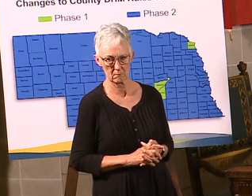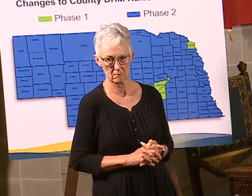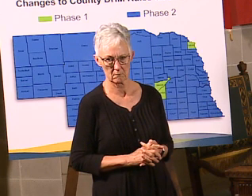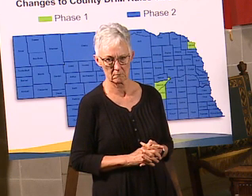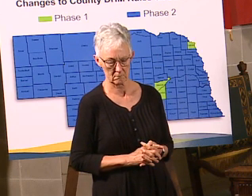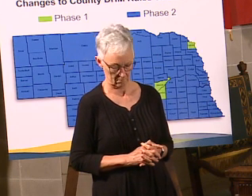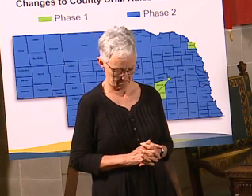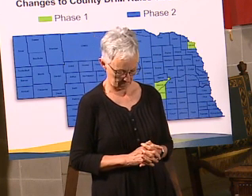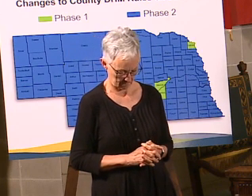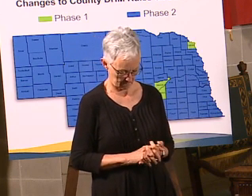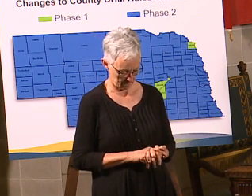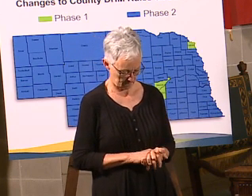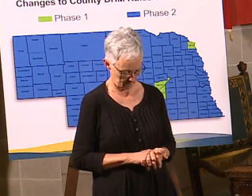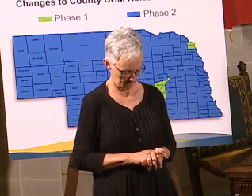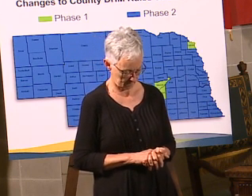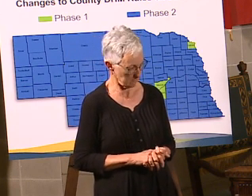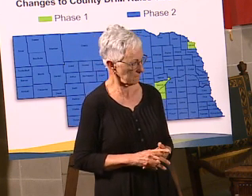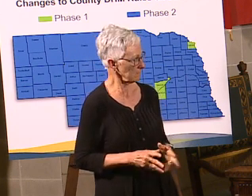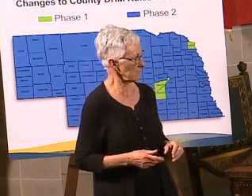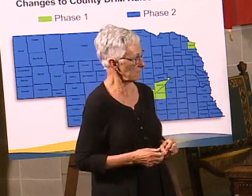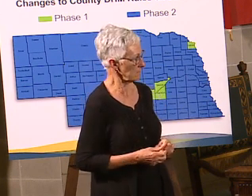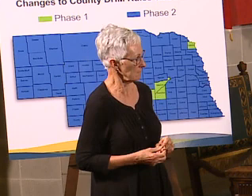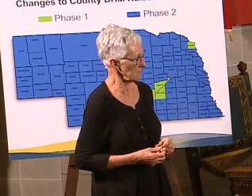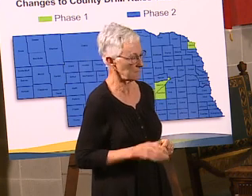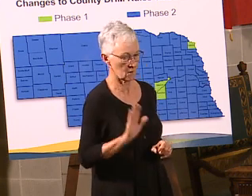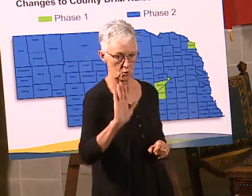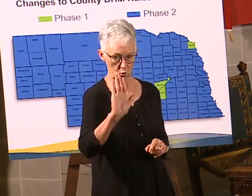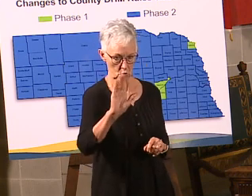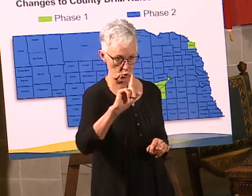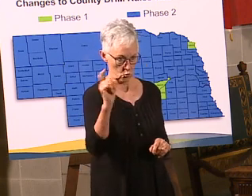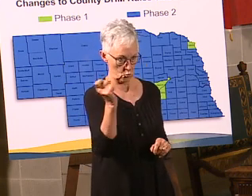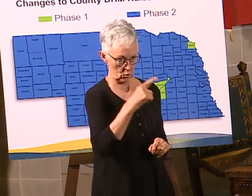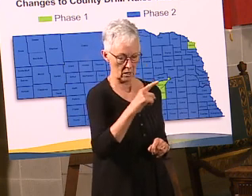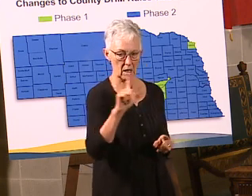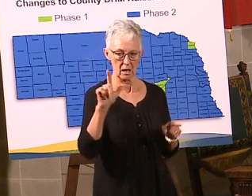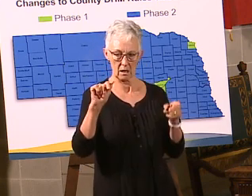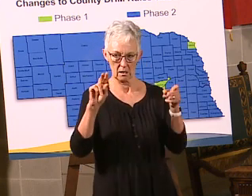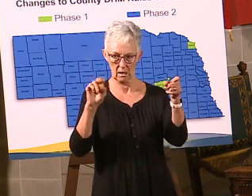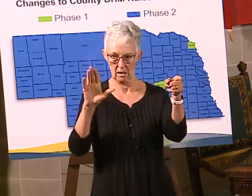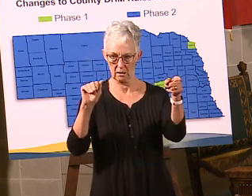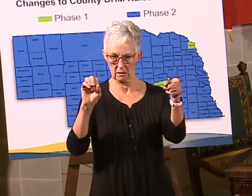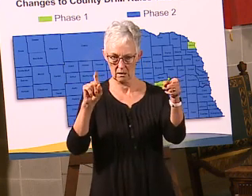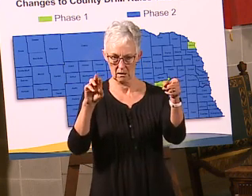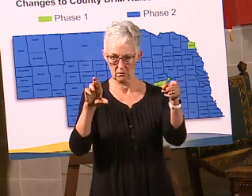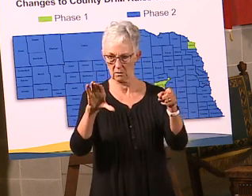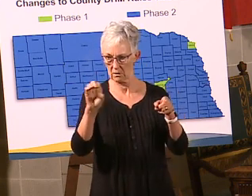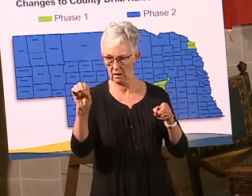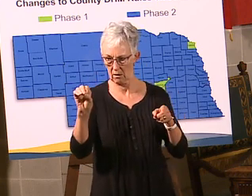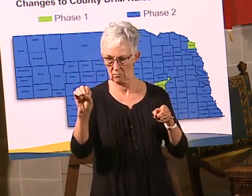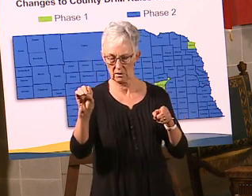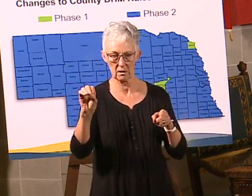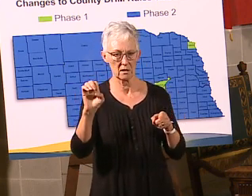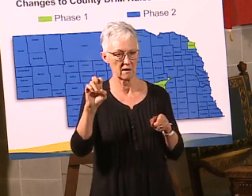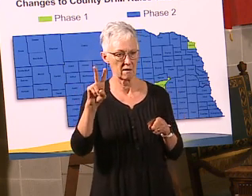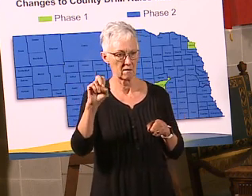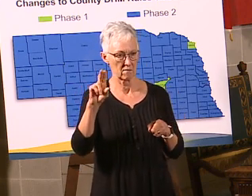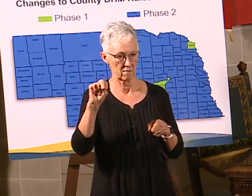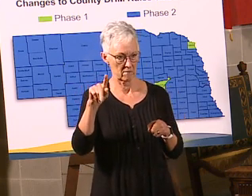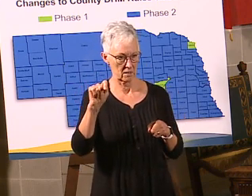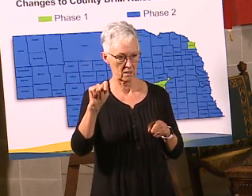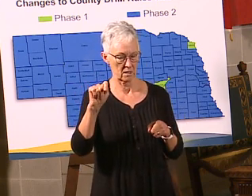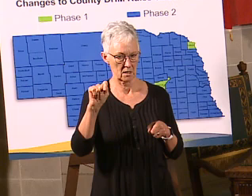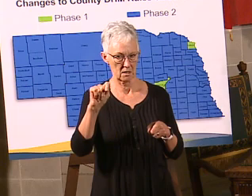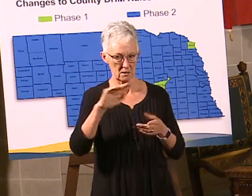any different rules for those competitors? So the question was, Lancaster County Event Center is planning on hosting the National Finals High School